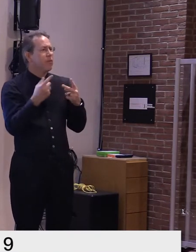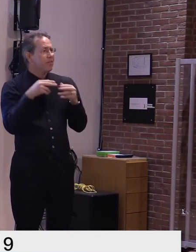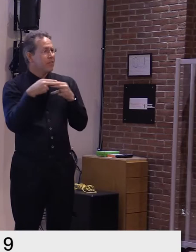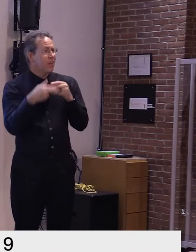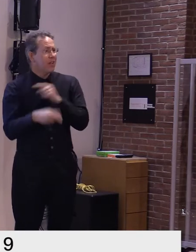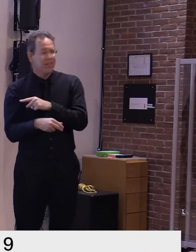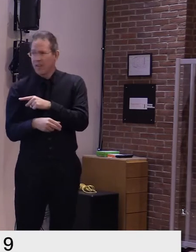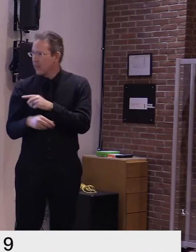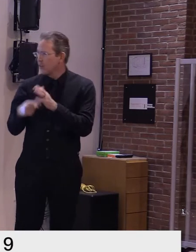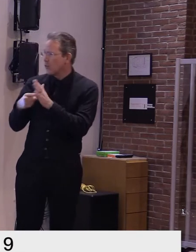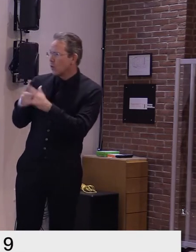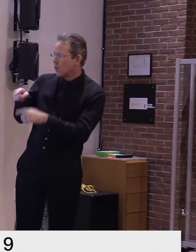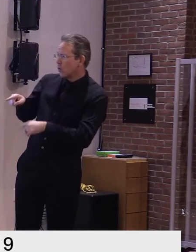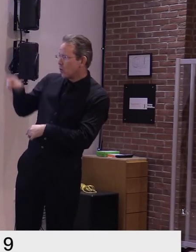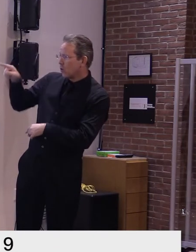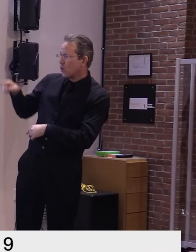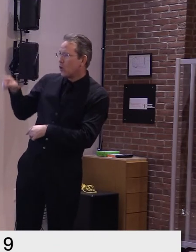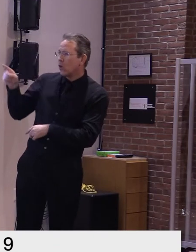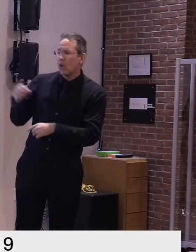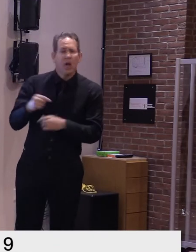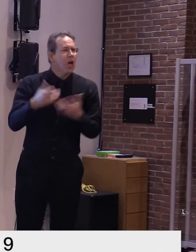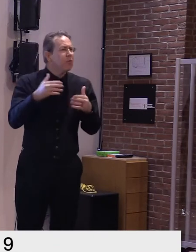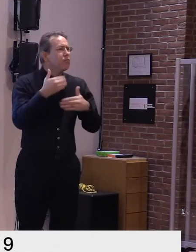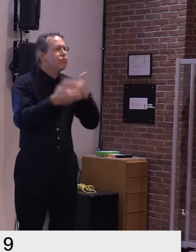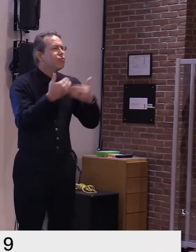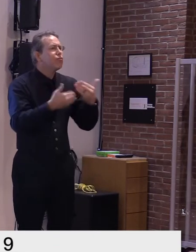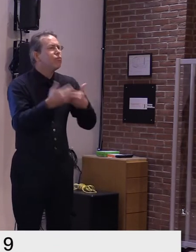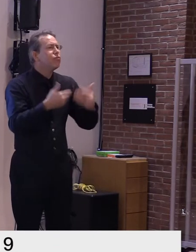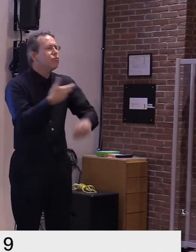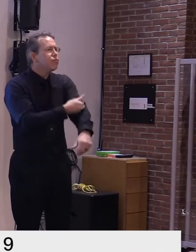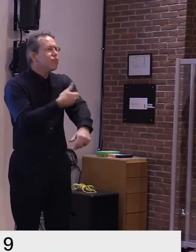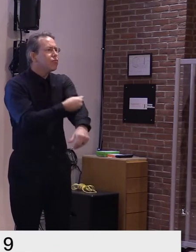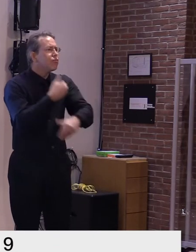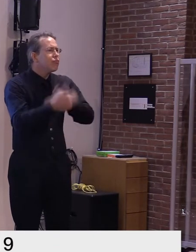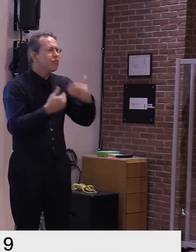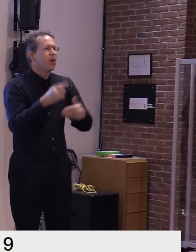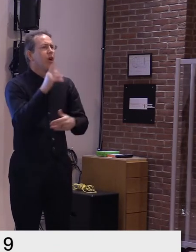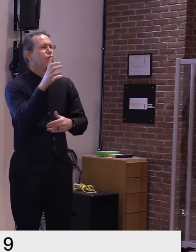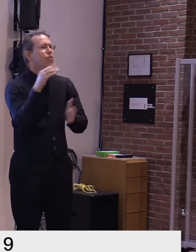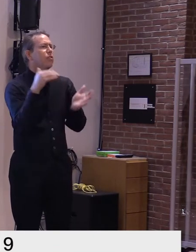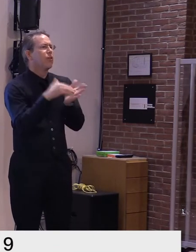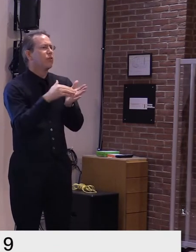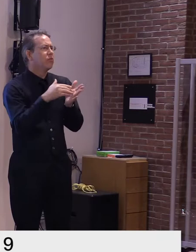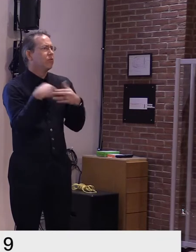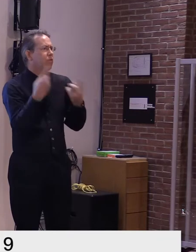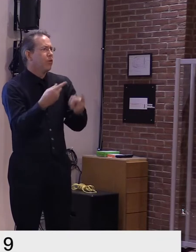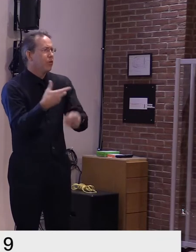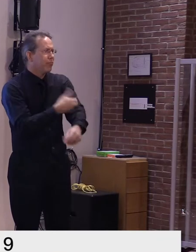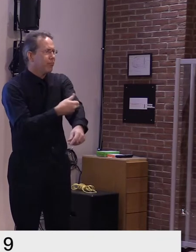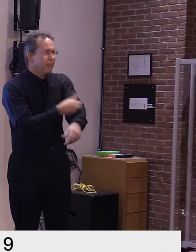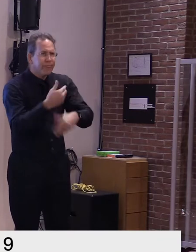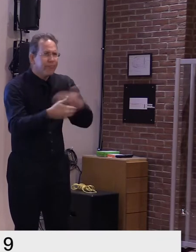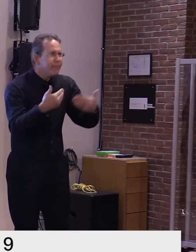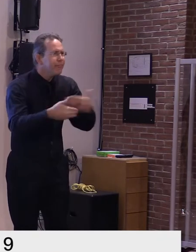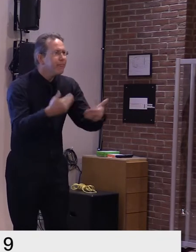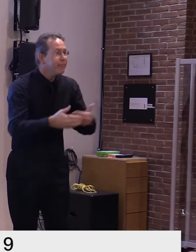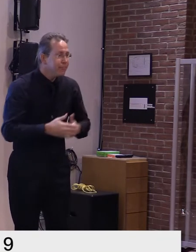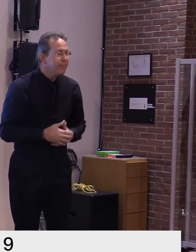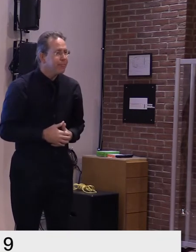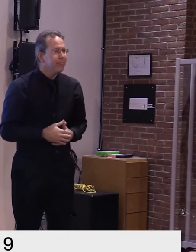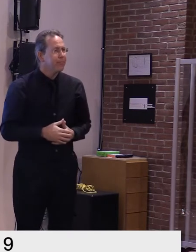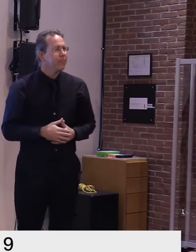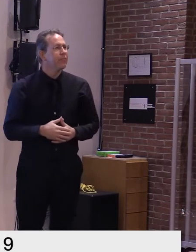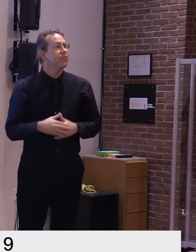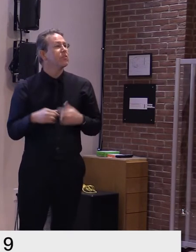doses per 100, we still rank fourth in the nation with three doses per 100